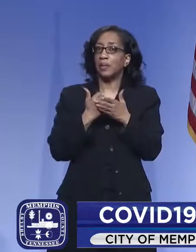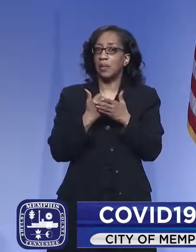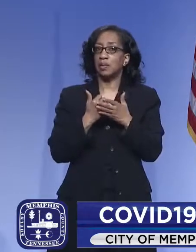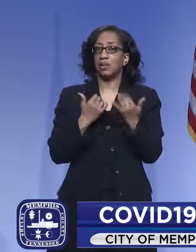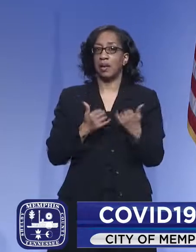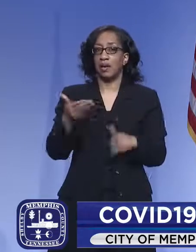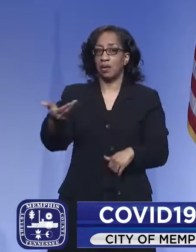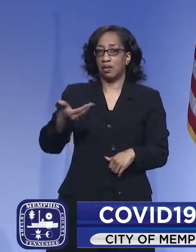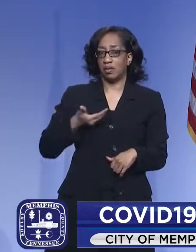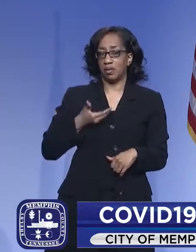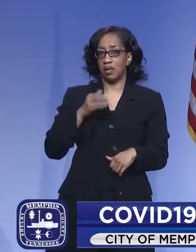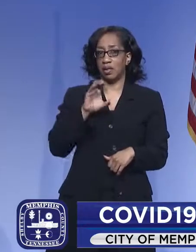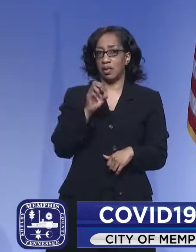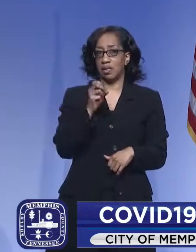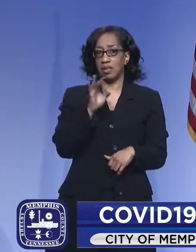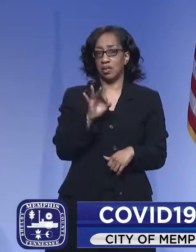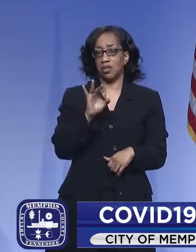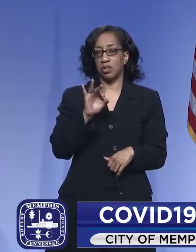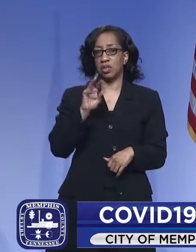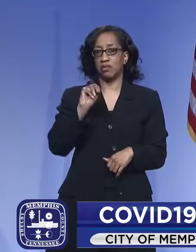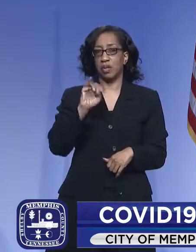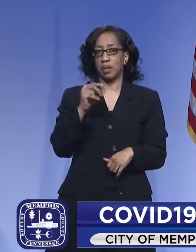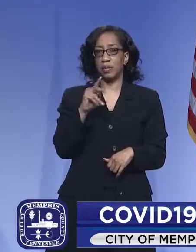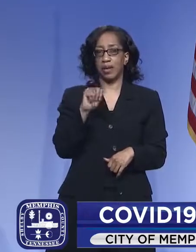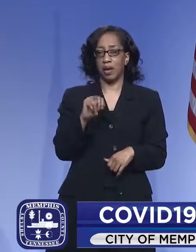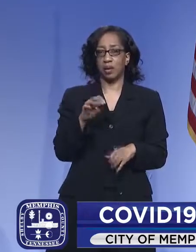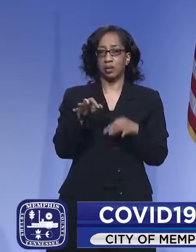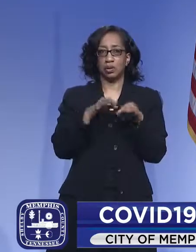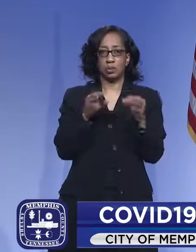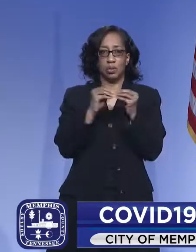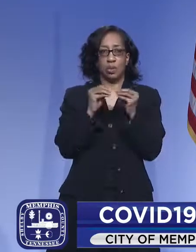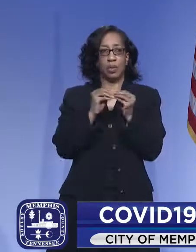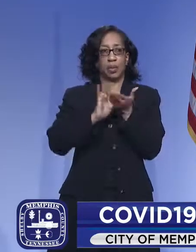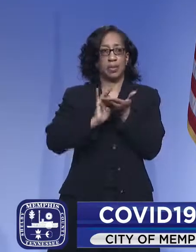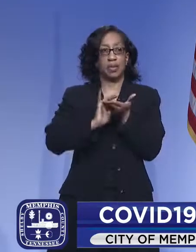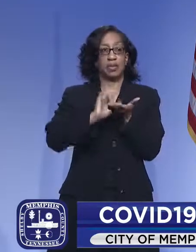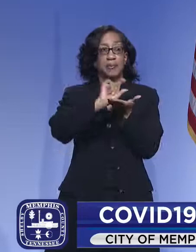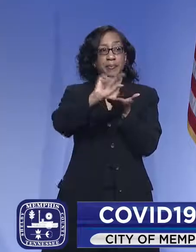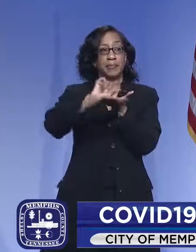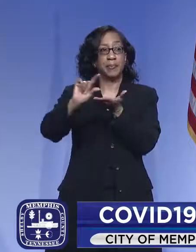Chief McGowen to talk about future allocations again if he wishes.